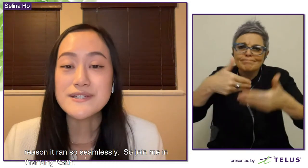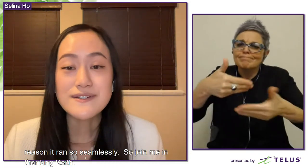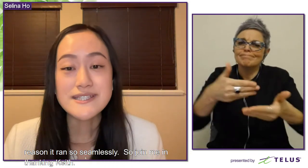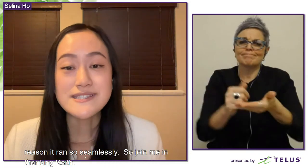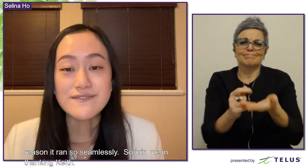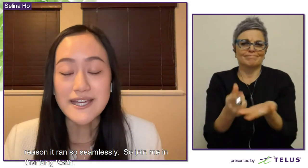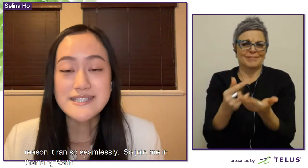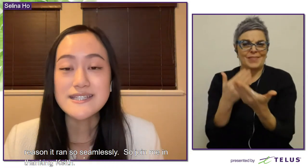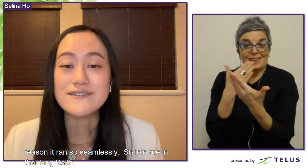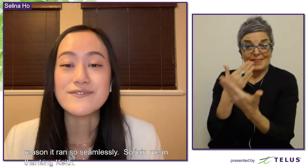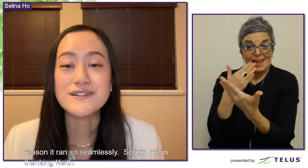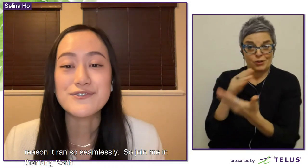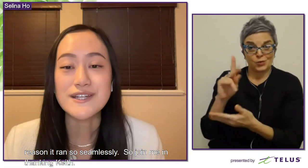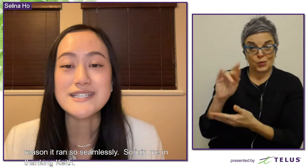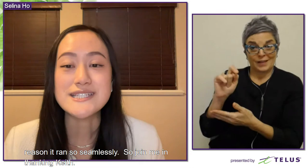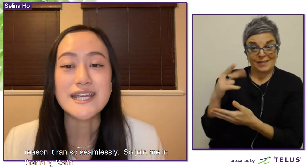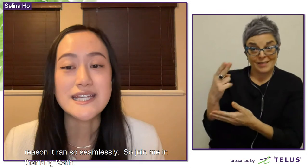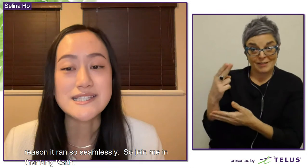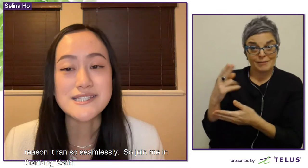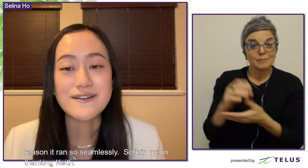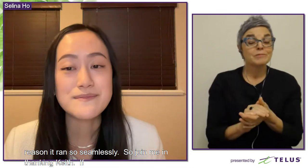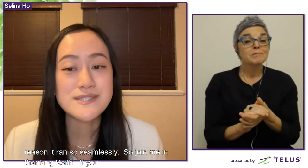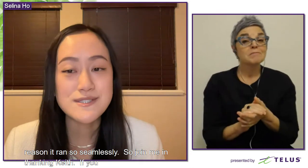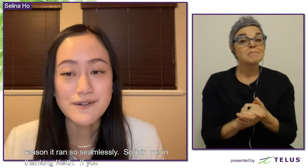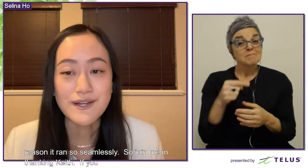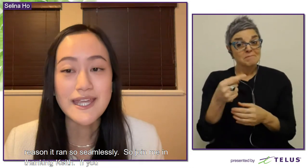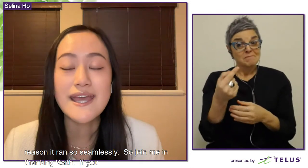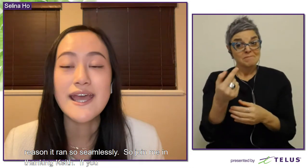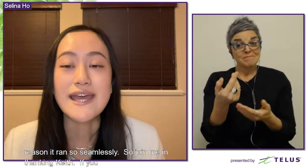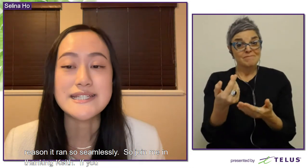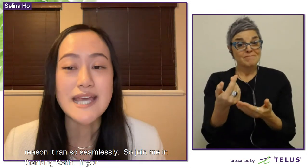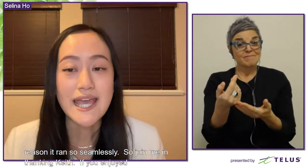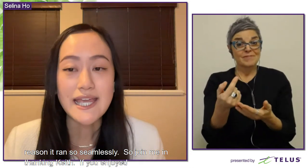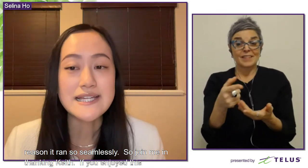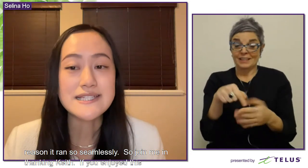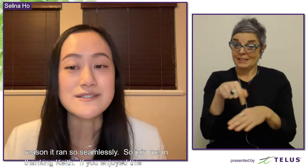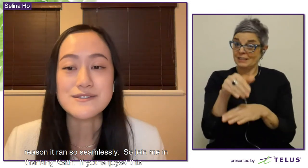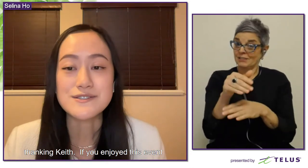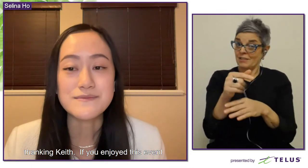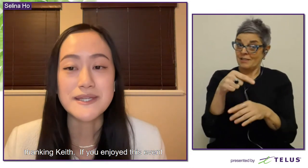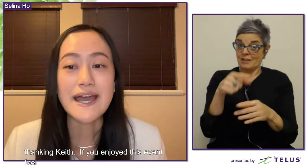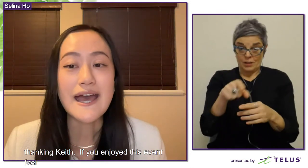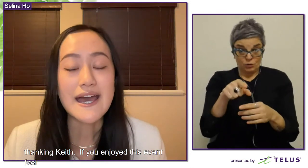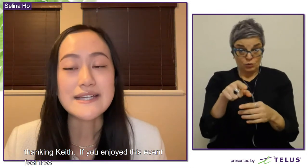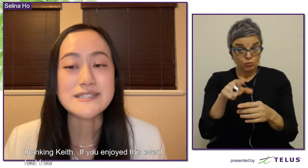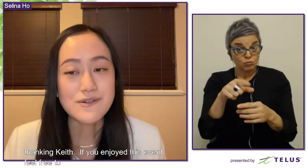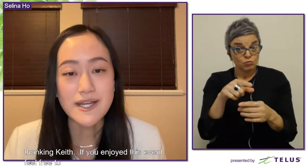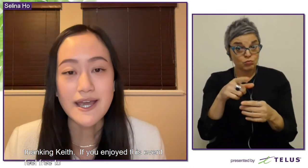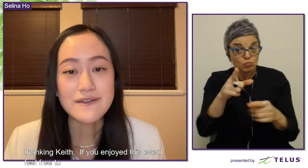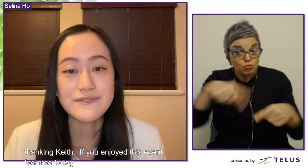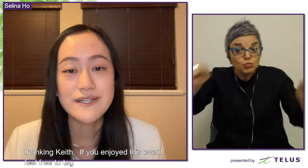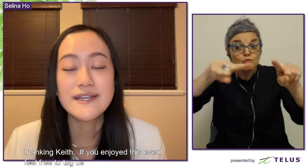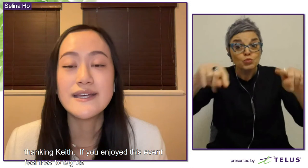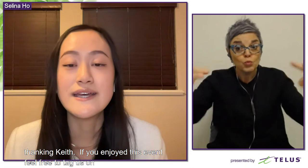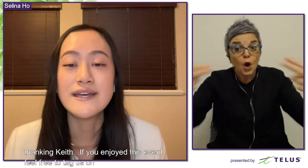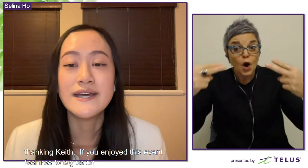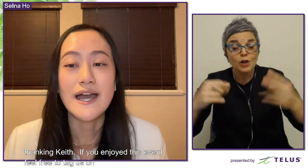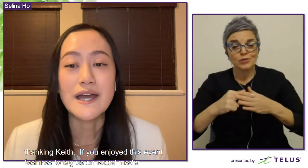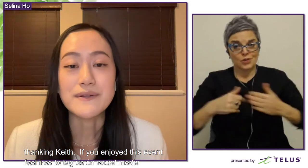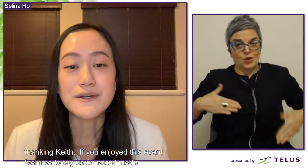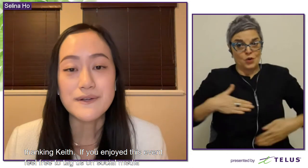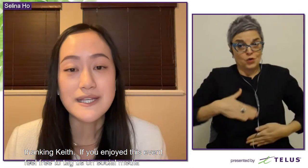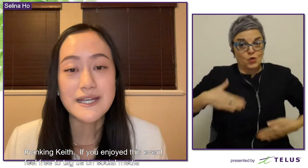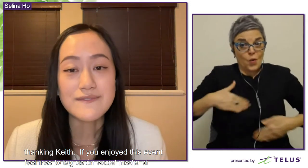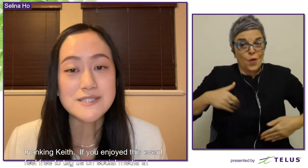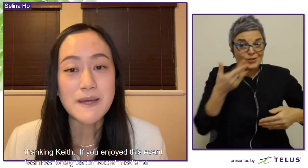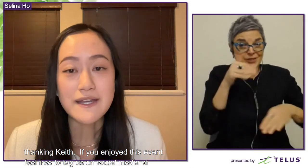And if you enjoyed this event, feel free to take an Instagram story and tag us on social media at StoryHive.